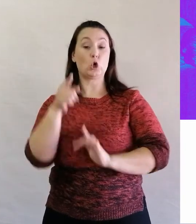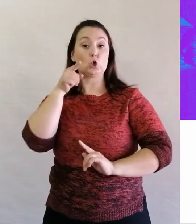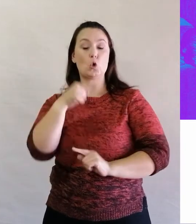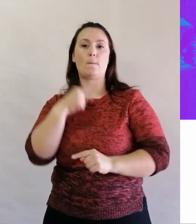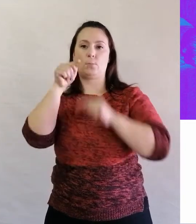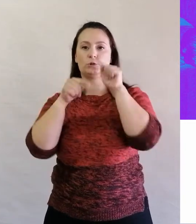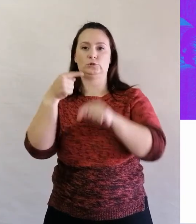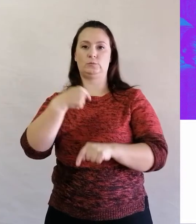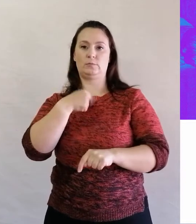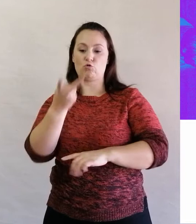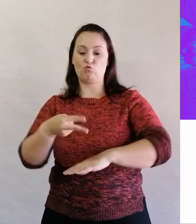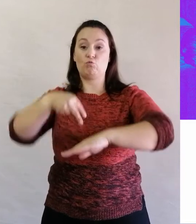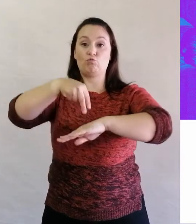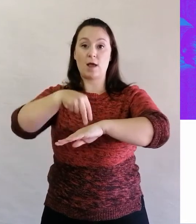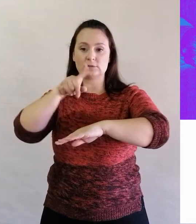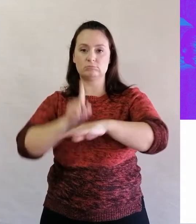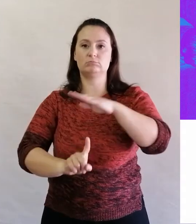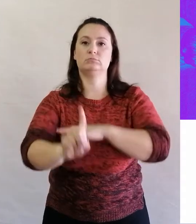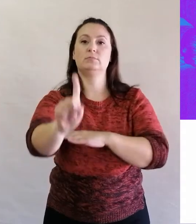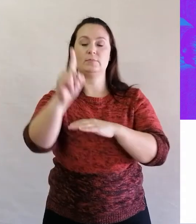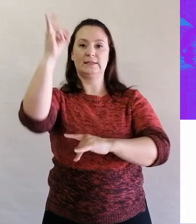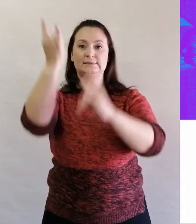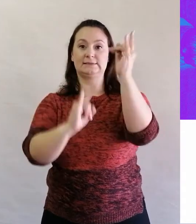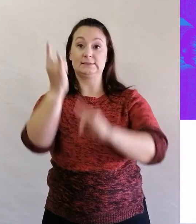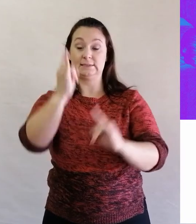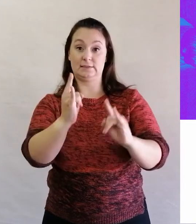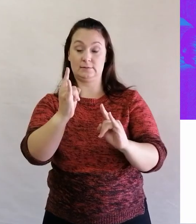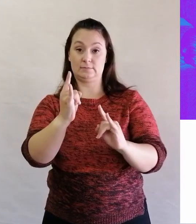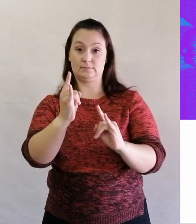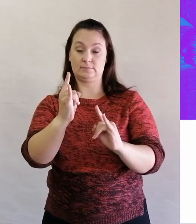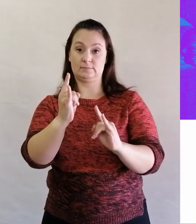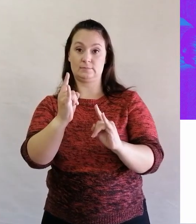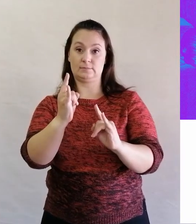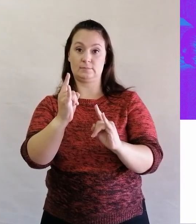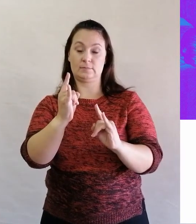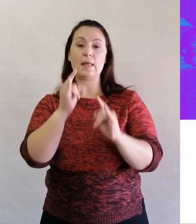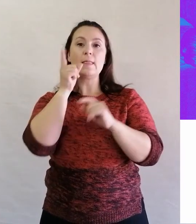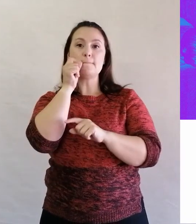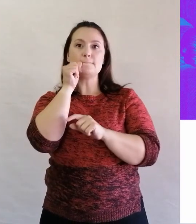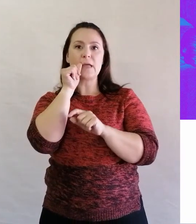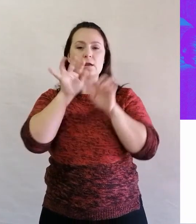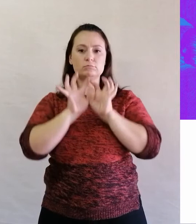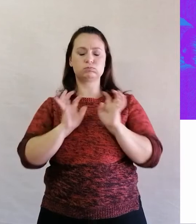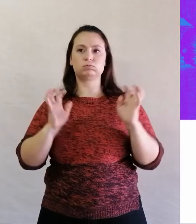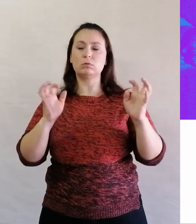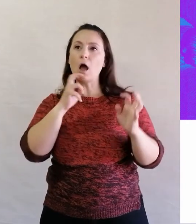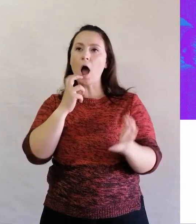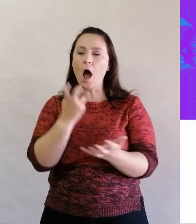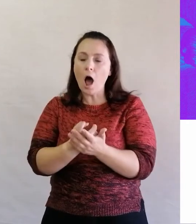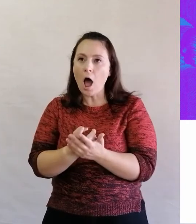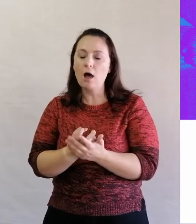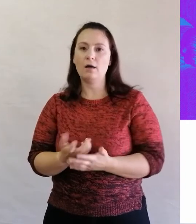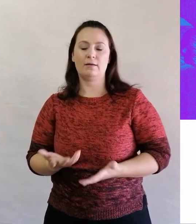But rise and enter the city, and you will be told what you are to do." The men who were traveling with him stood speechless.